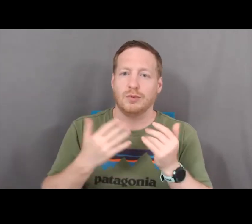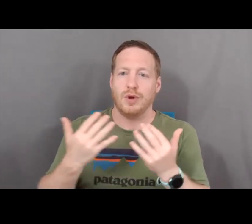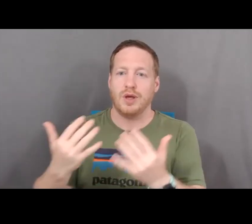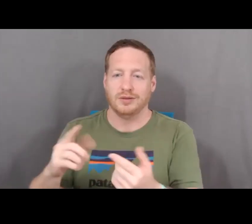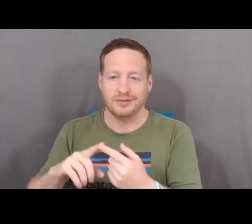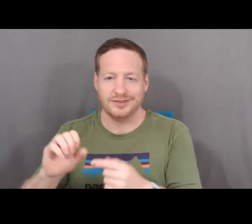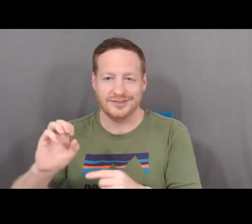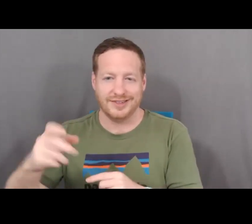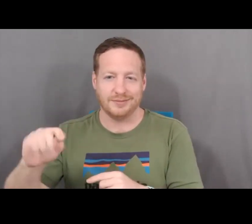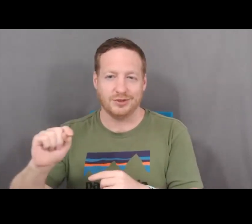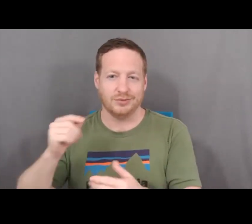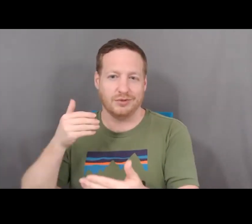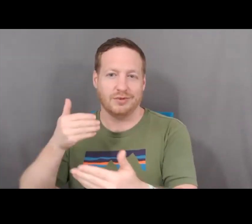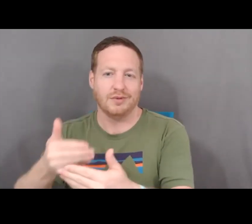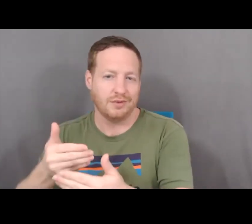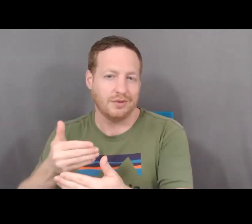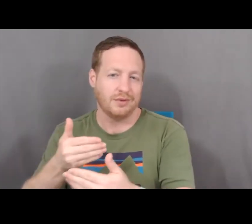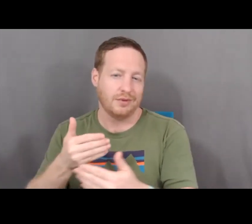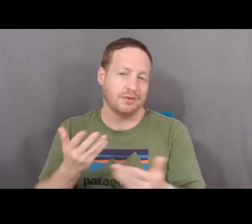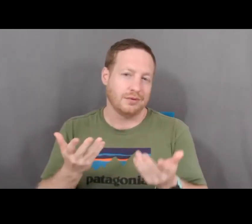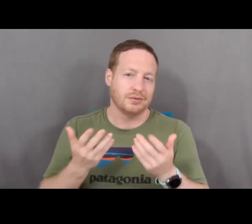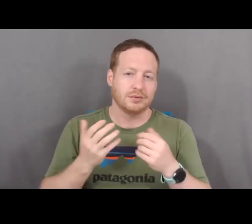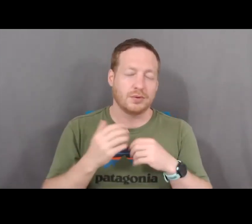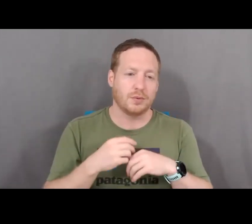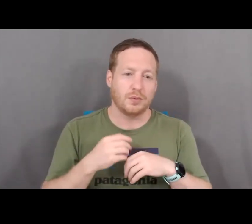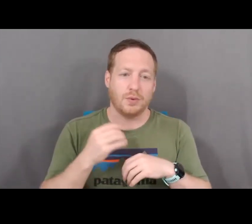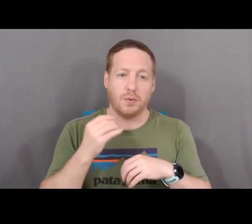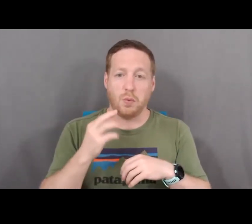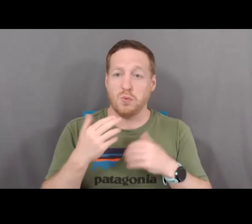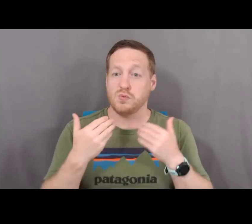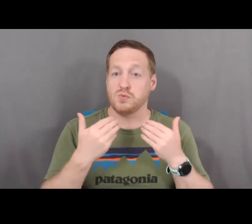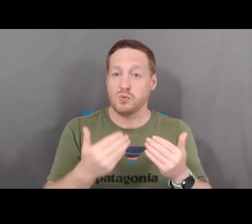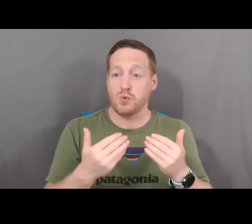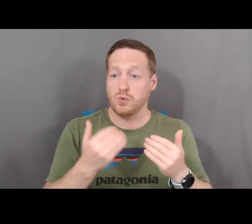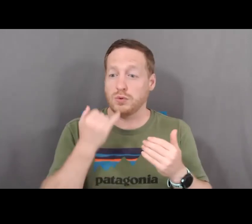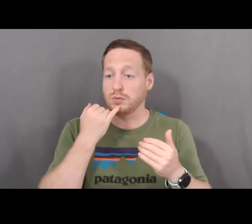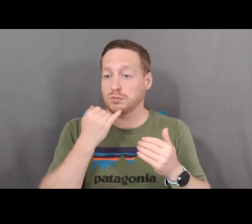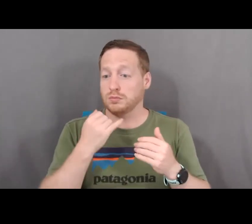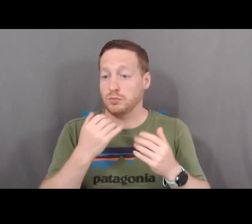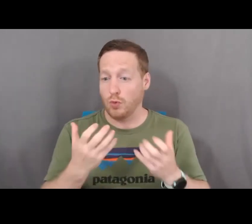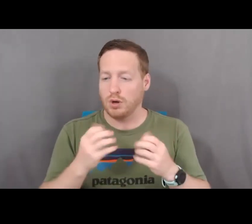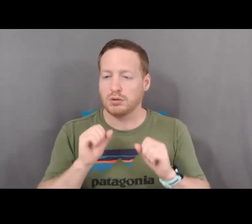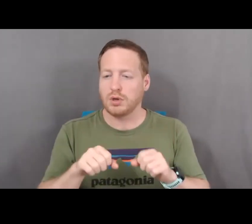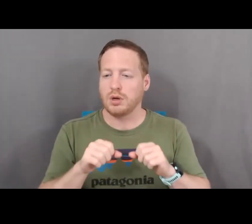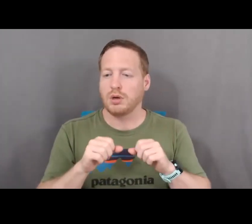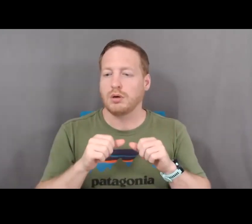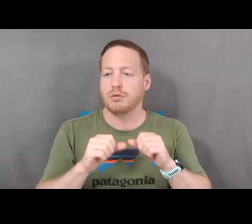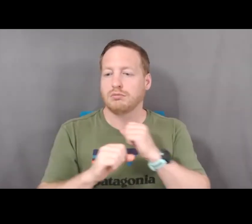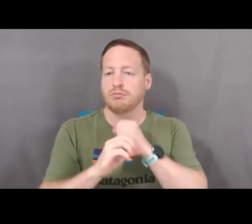So that would mean that we'd have to wait until September, which is kind of cutting it close. So I'm just thinking, do we want to go ahead